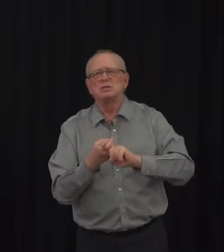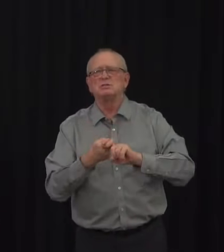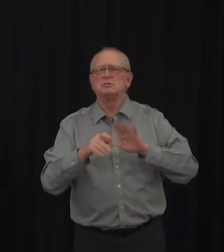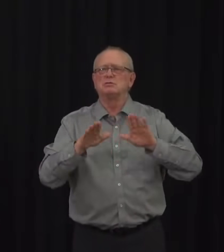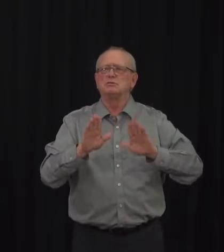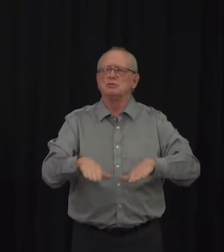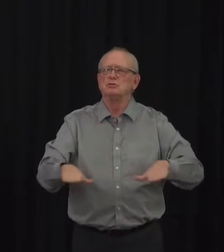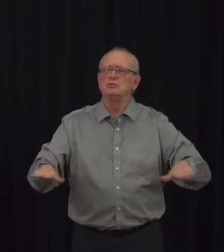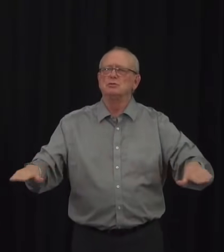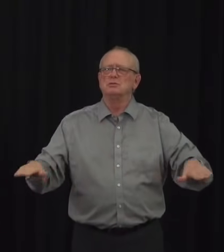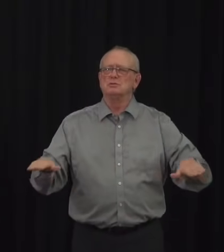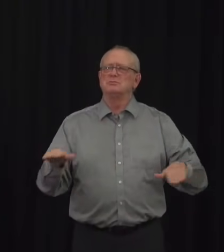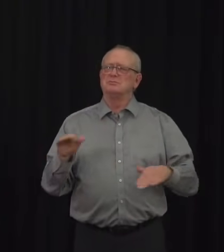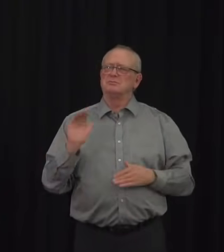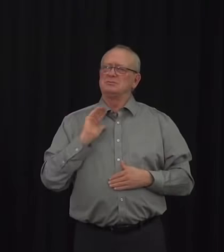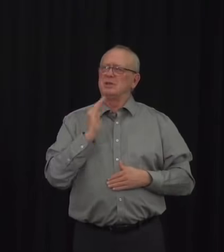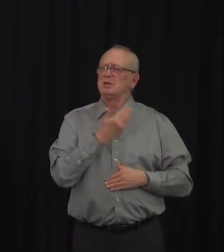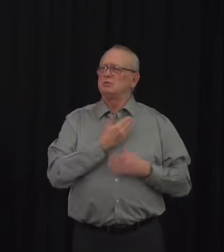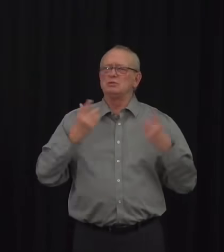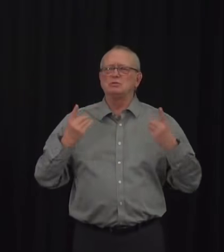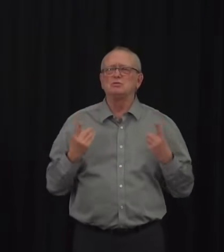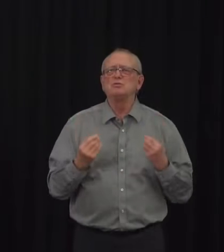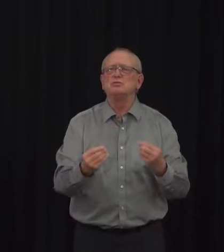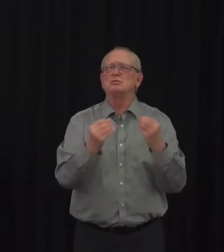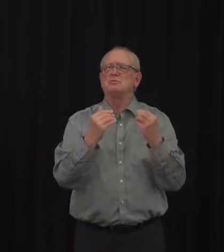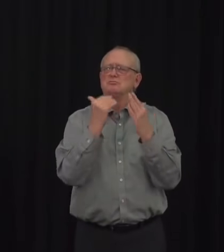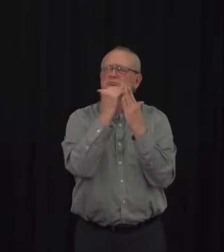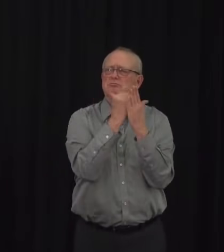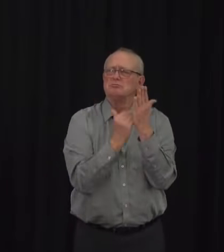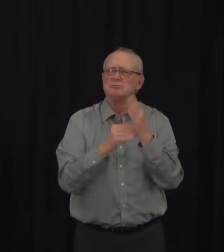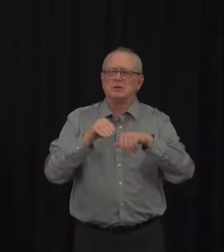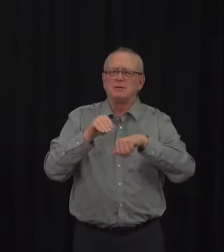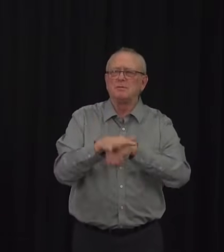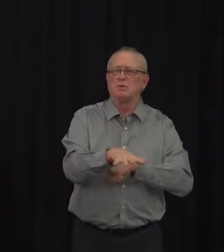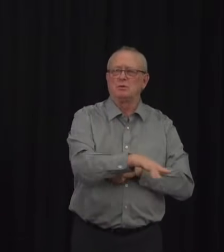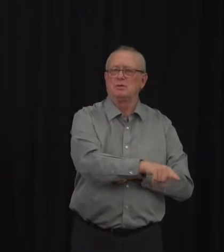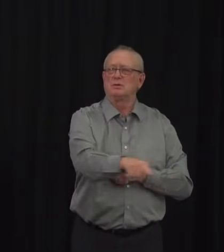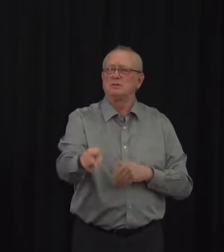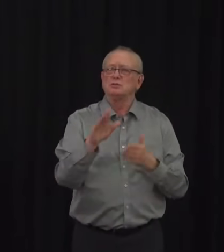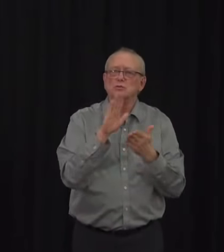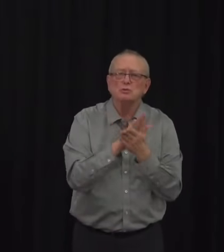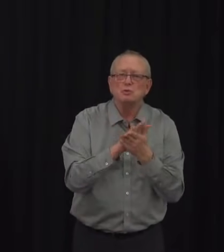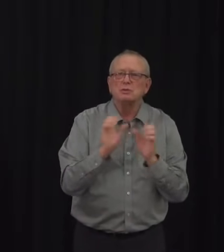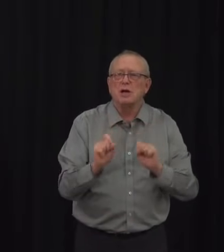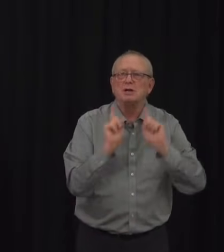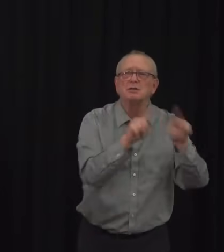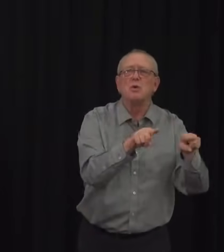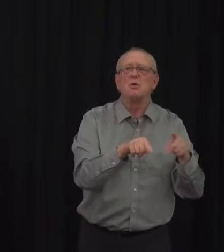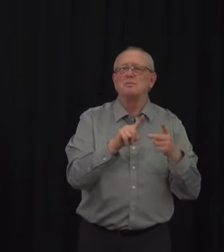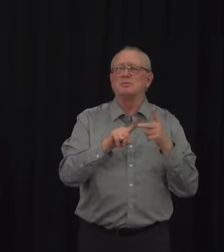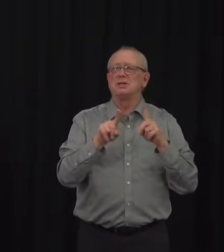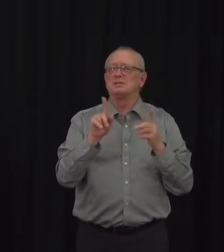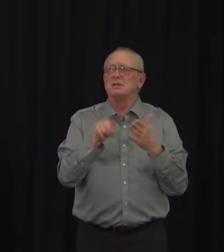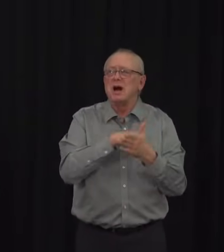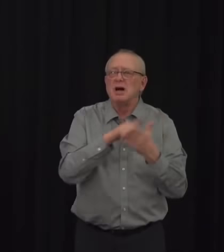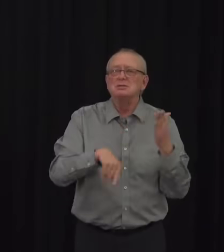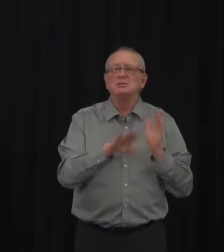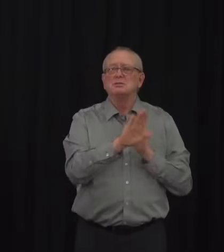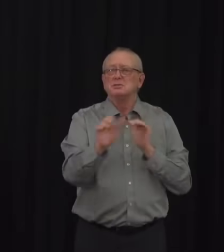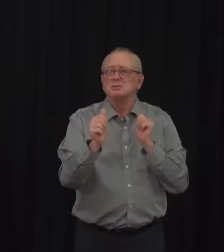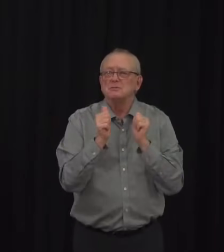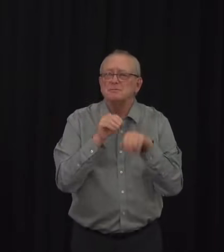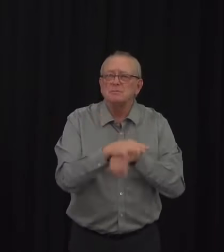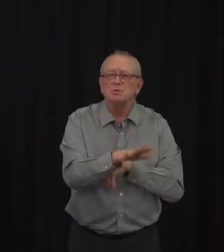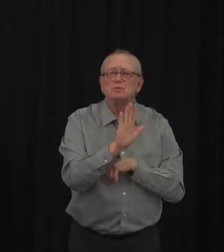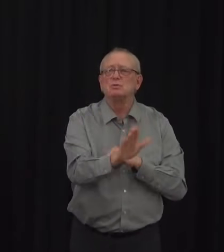make today will have an impact on their schools, their childcare arrangements, their sports and after-school activities, and